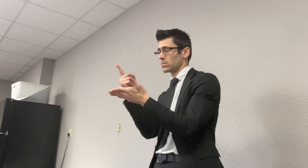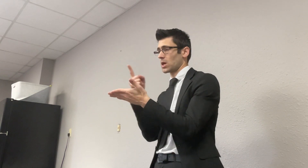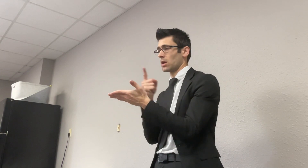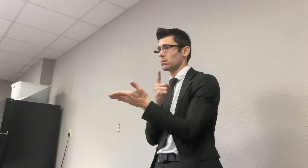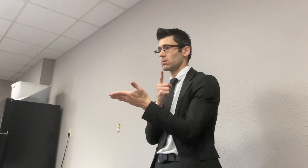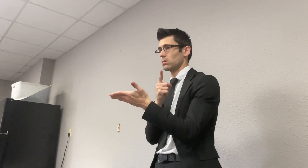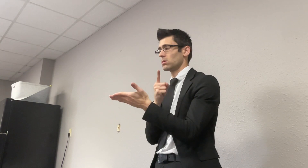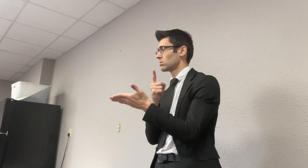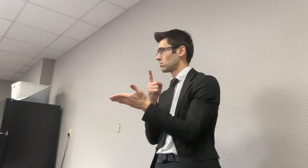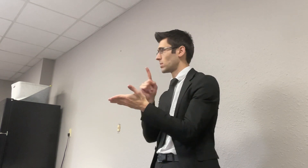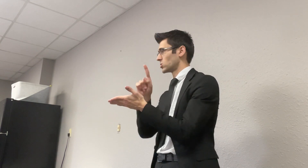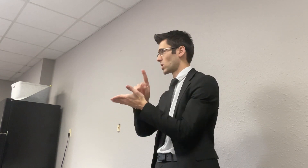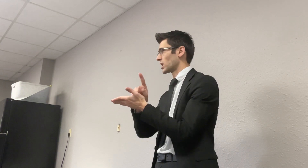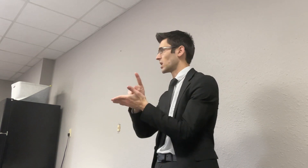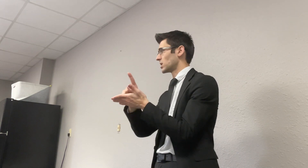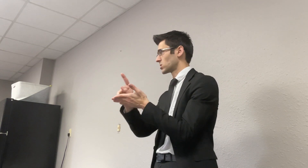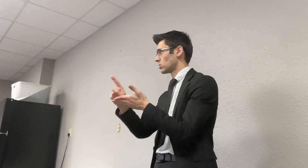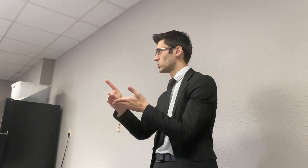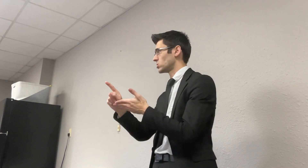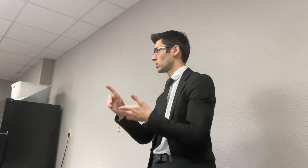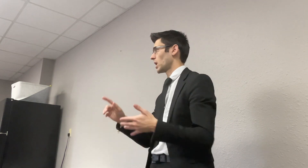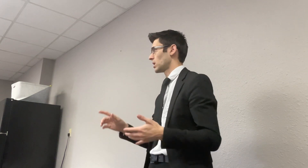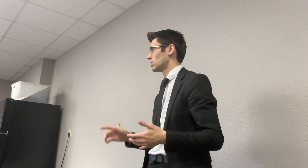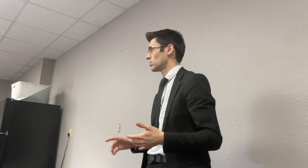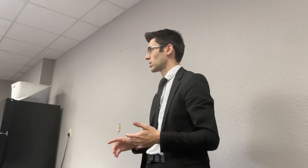Okay, try to get it as close as you can. Okay.